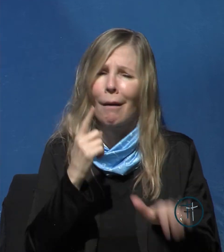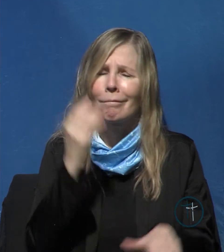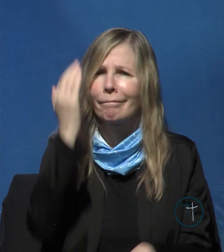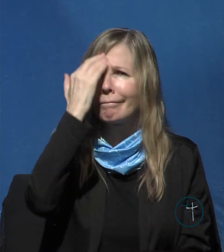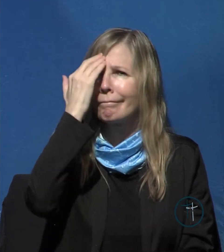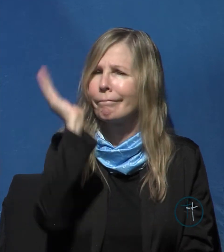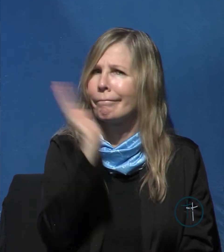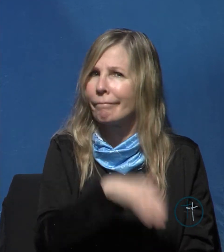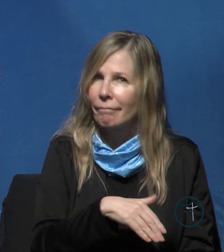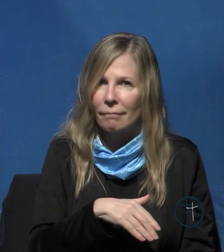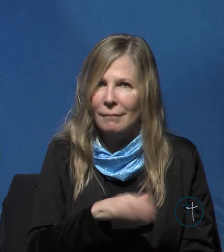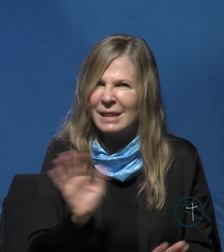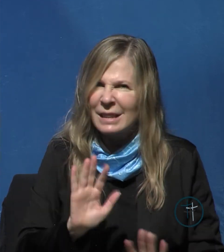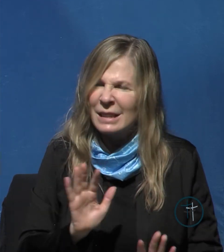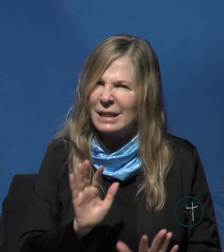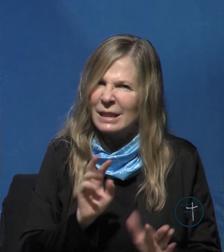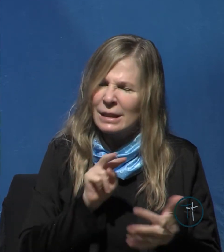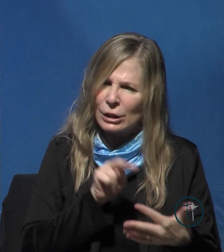familiar.